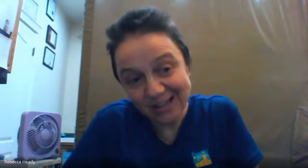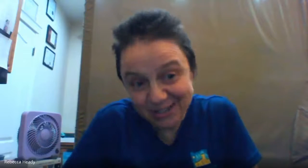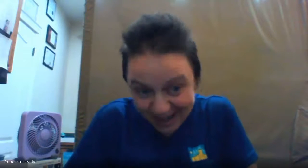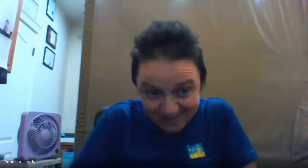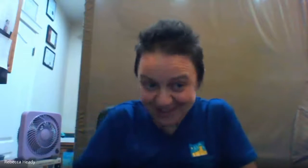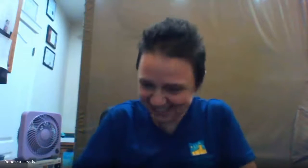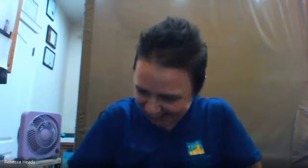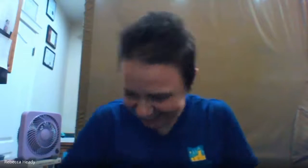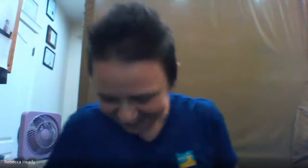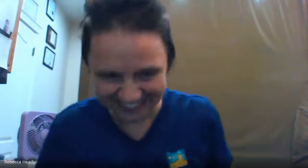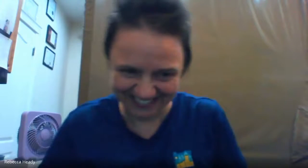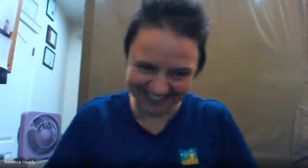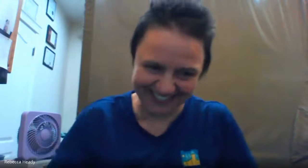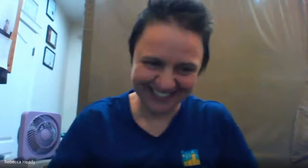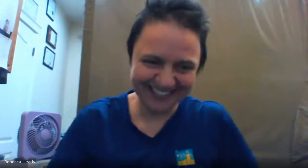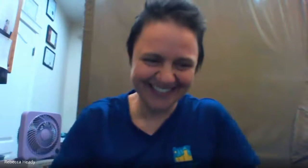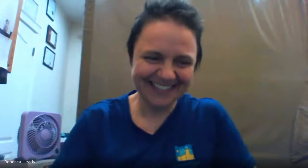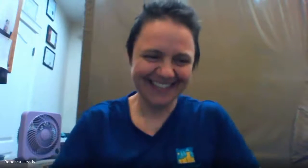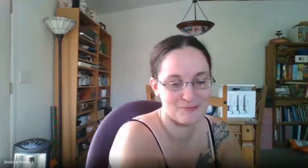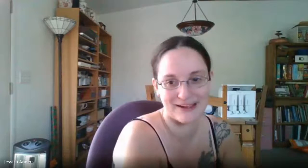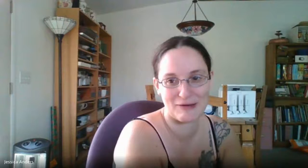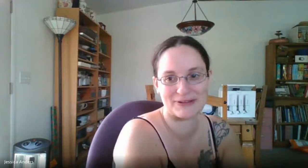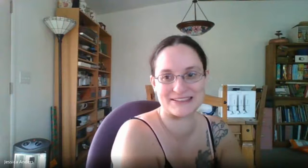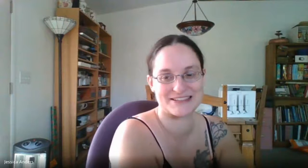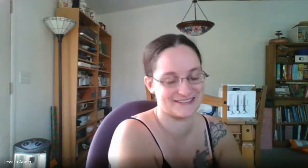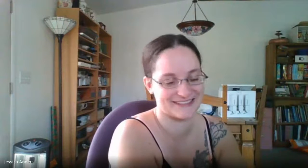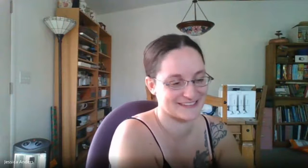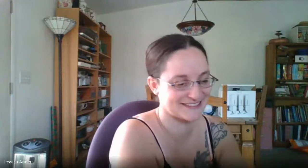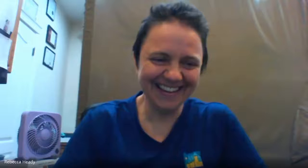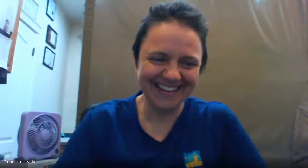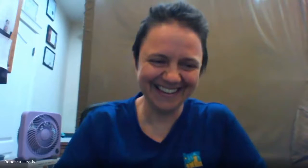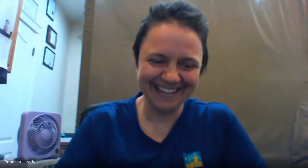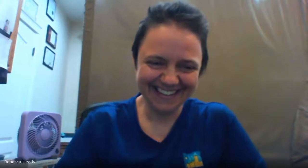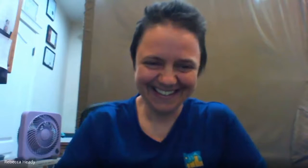McDonald's drive-thru doesn't count. Yeah, Walmart pickup. That's